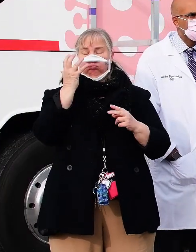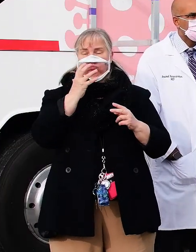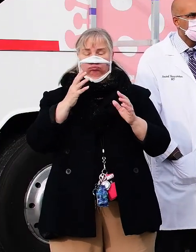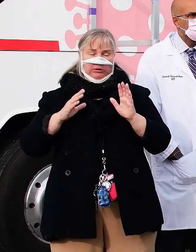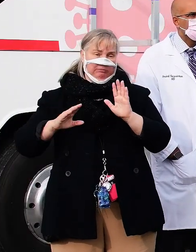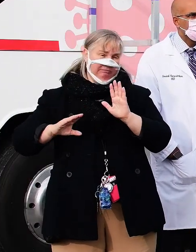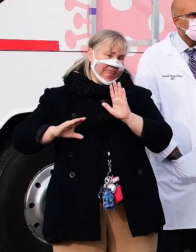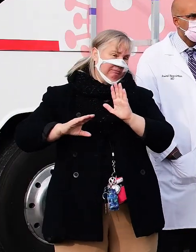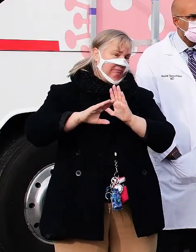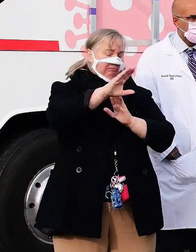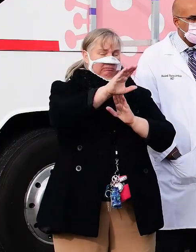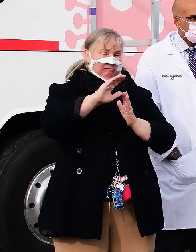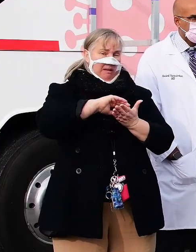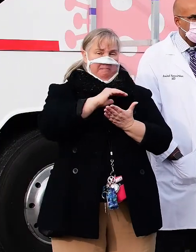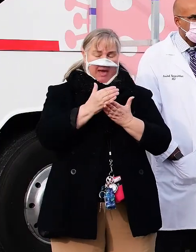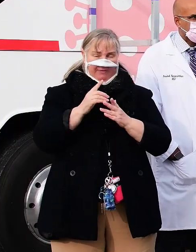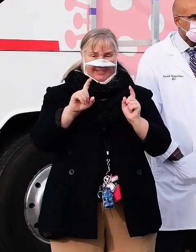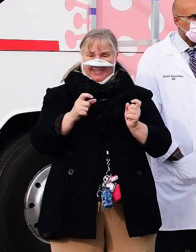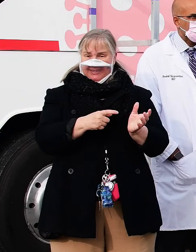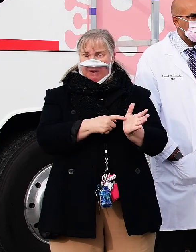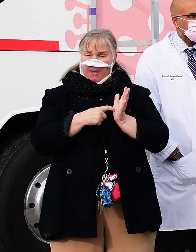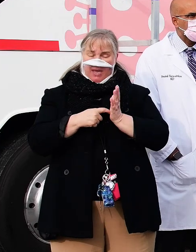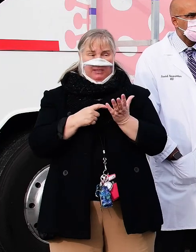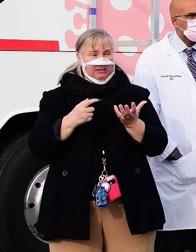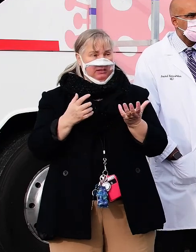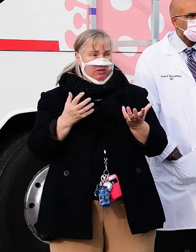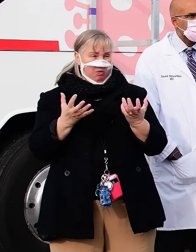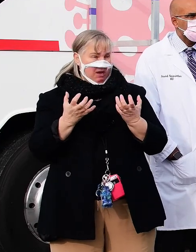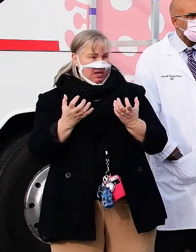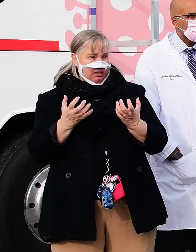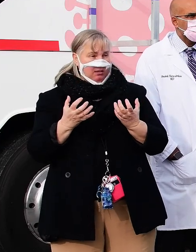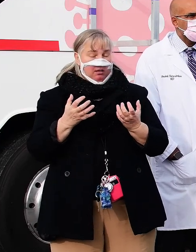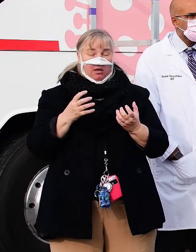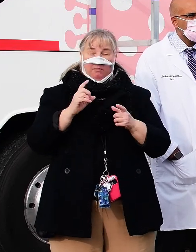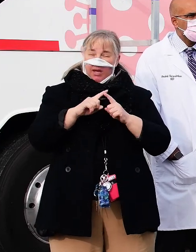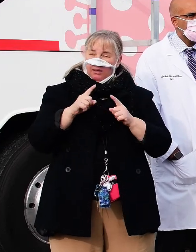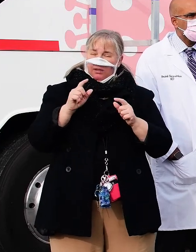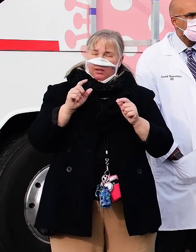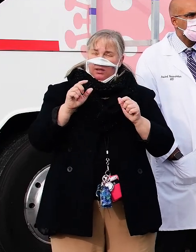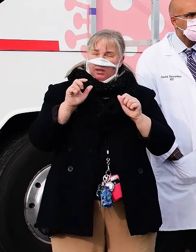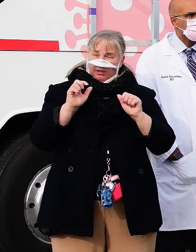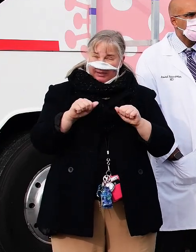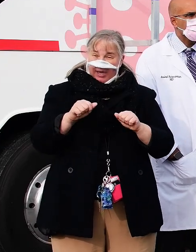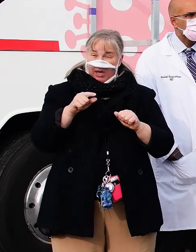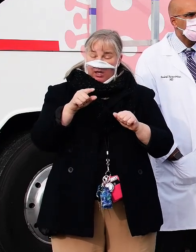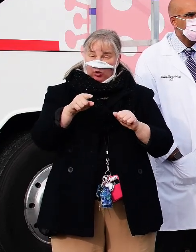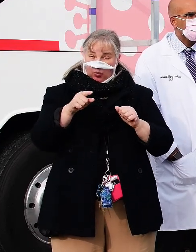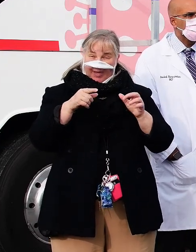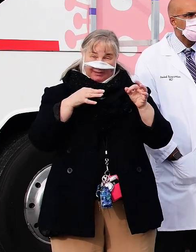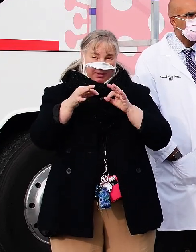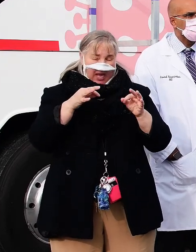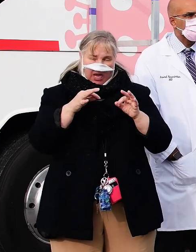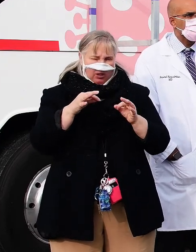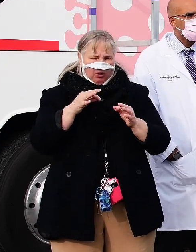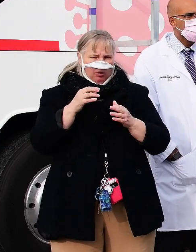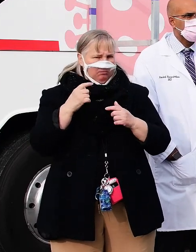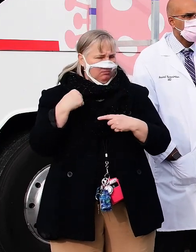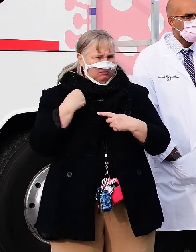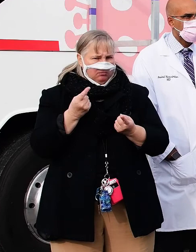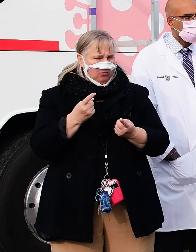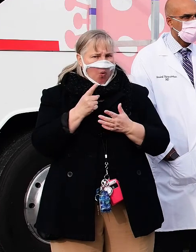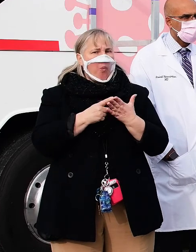testing demand. I know you have the data here, but can you explain what it's been like for